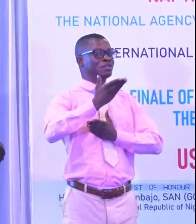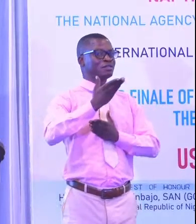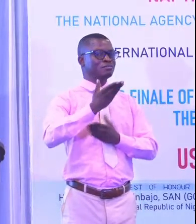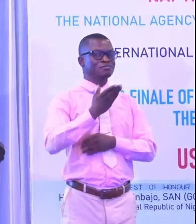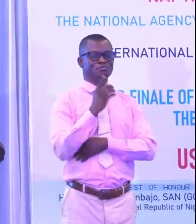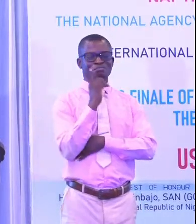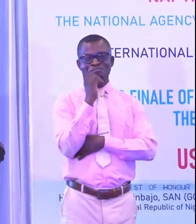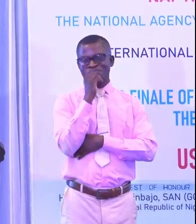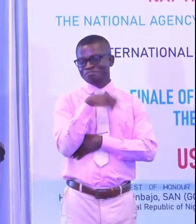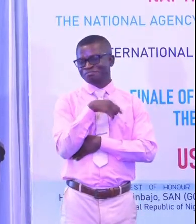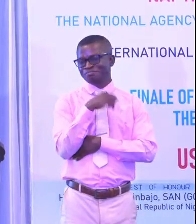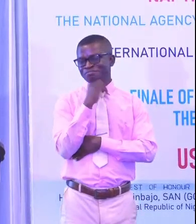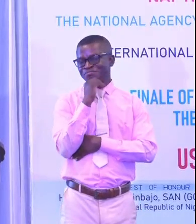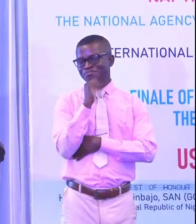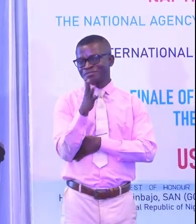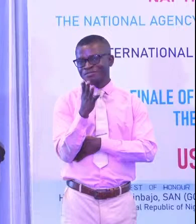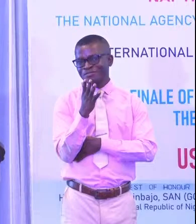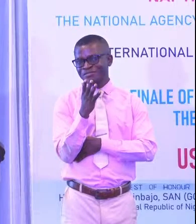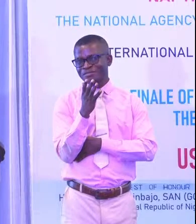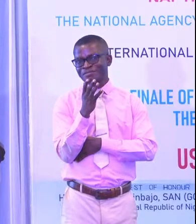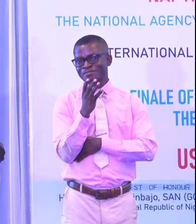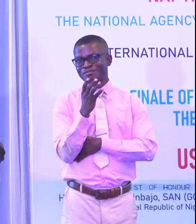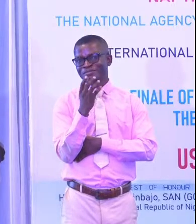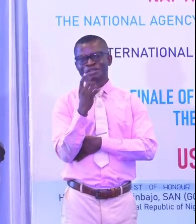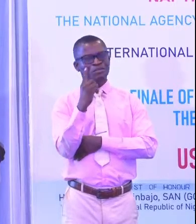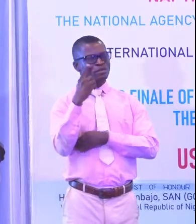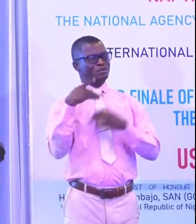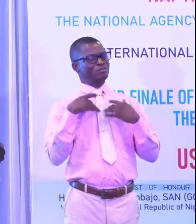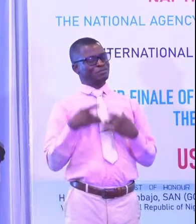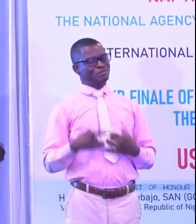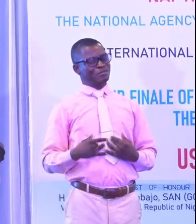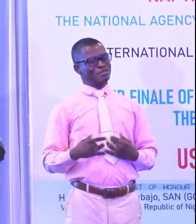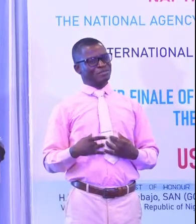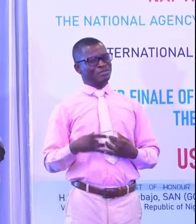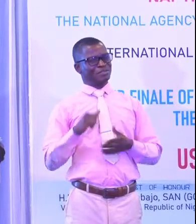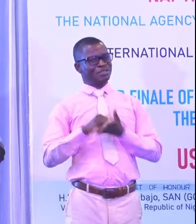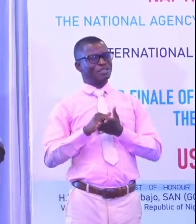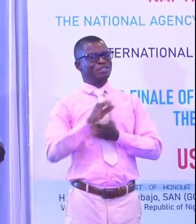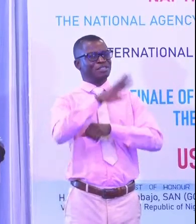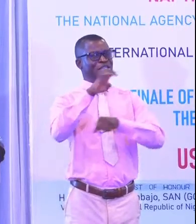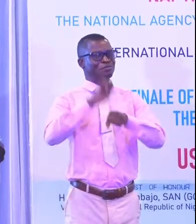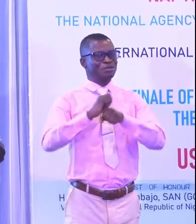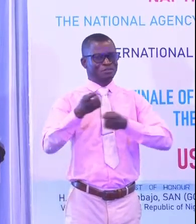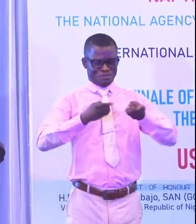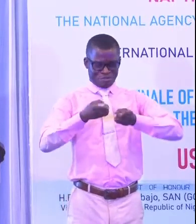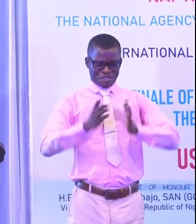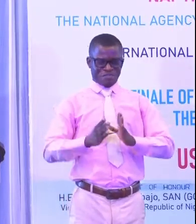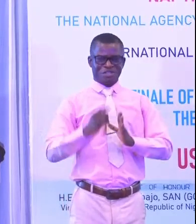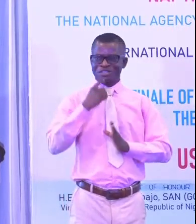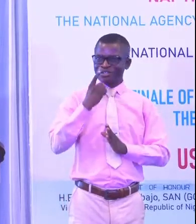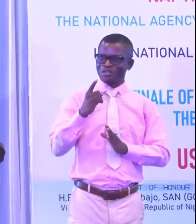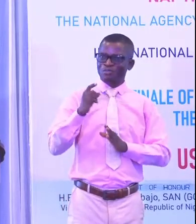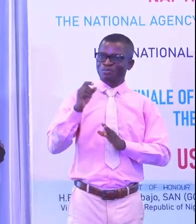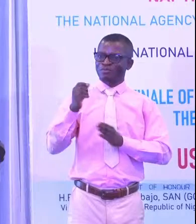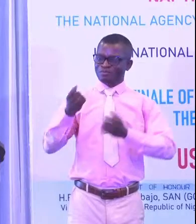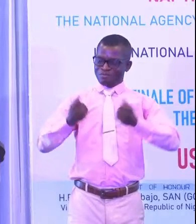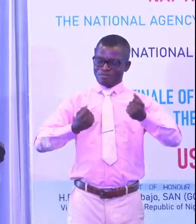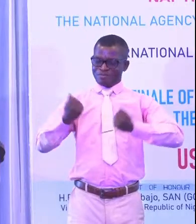job for you. There's one that destroys me most, and that's when they are recruiting drivers. They say